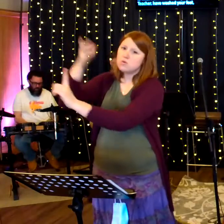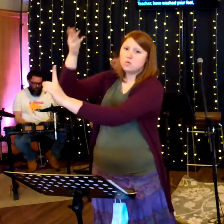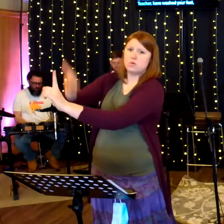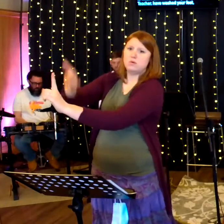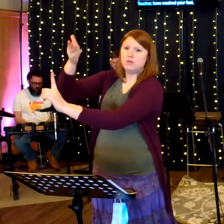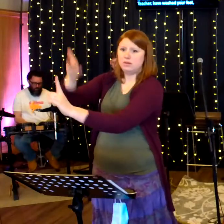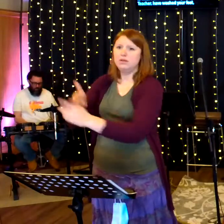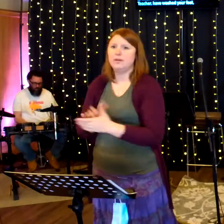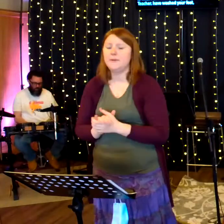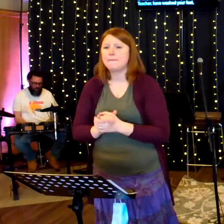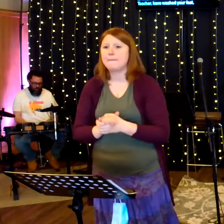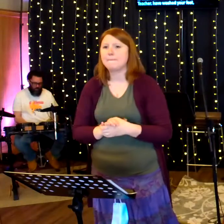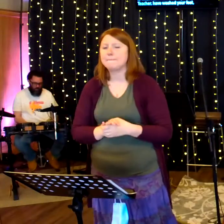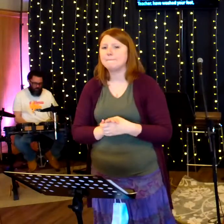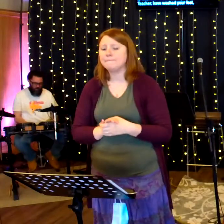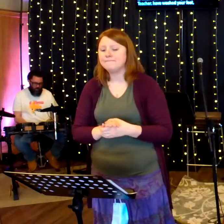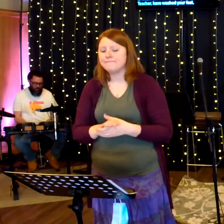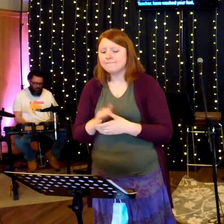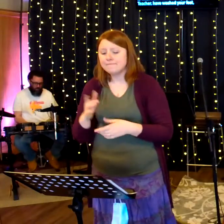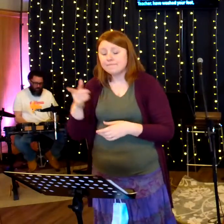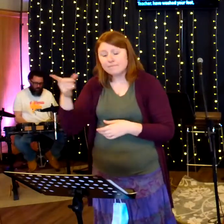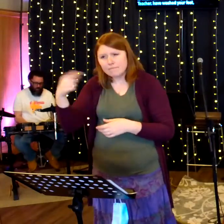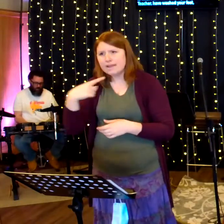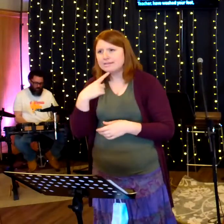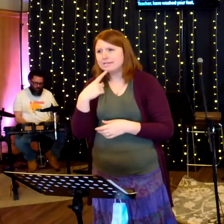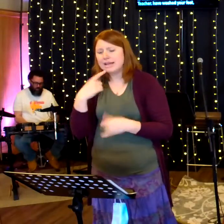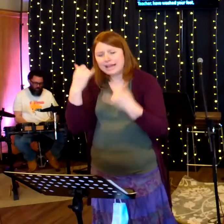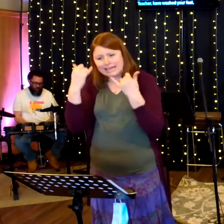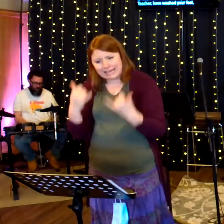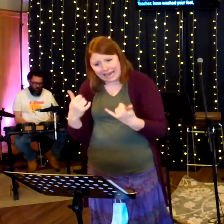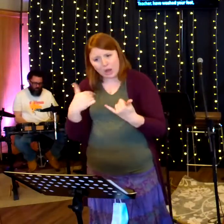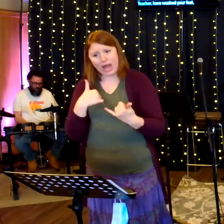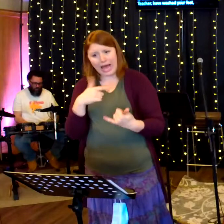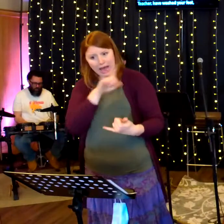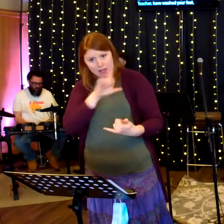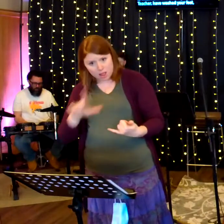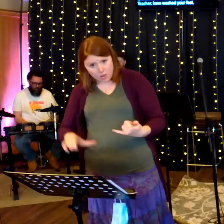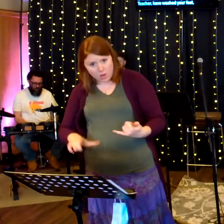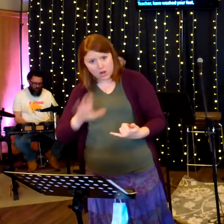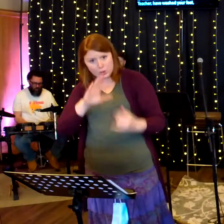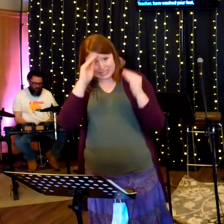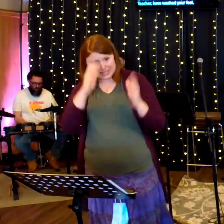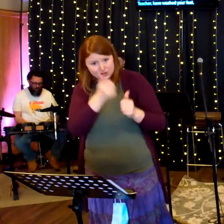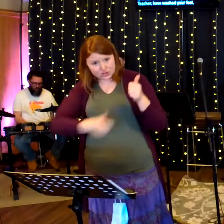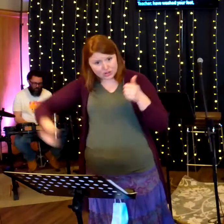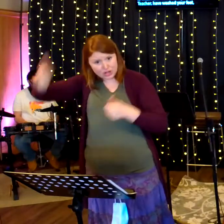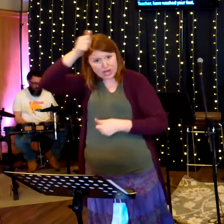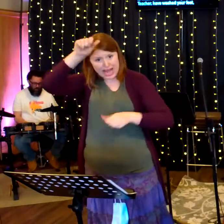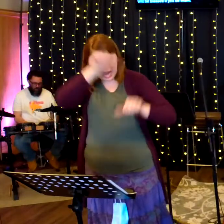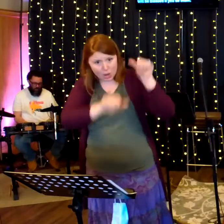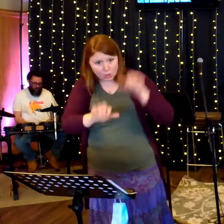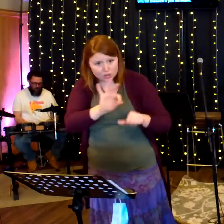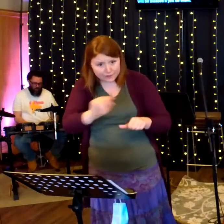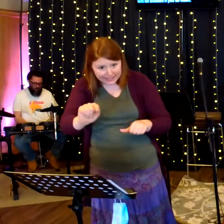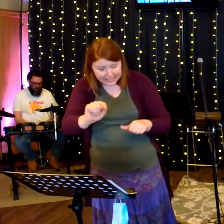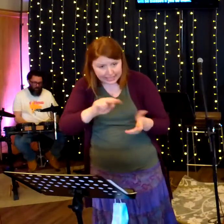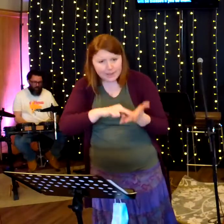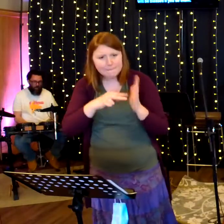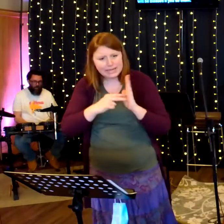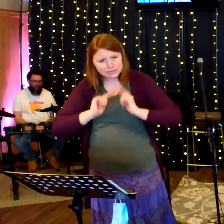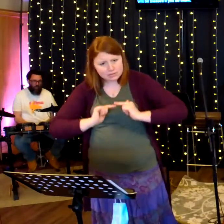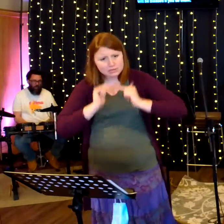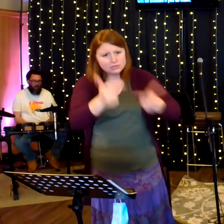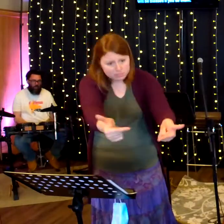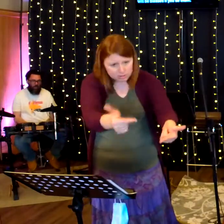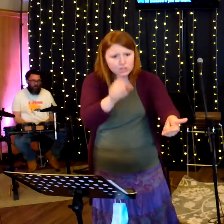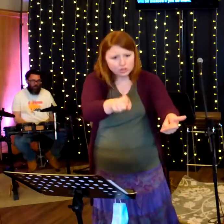was. And he goes on to say, now that I, your Lord and teacher, have washed your feet, you also should wash one